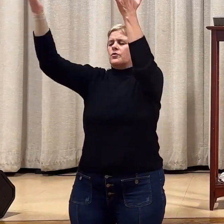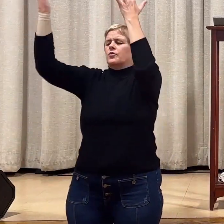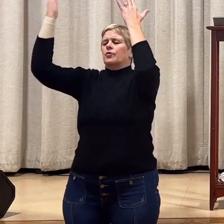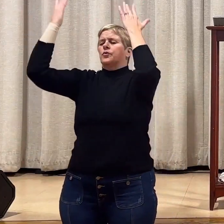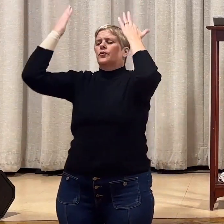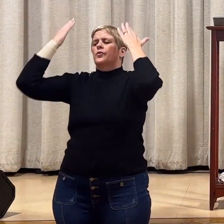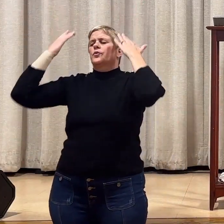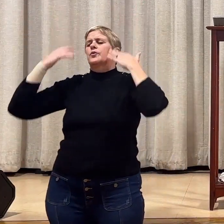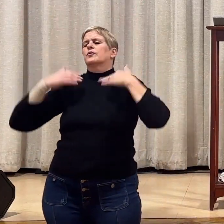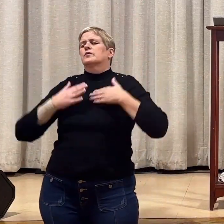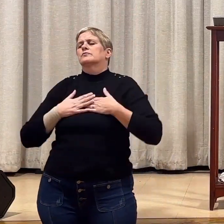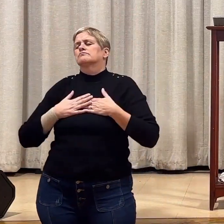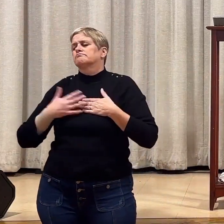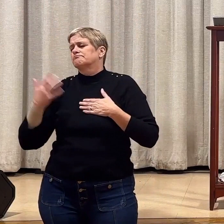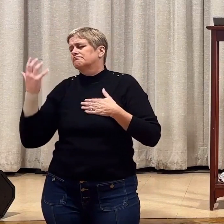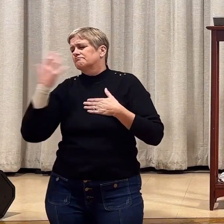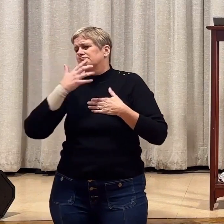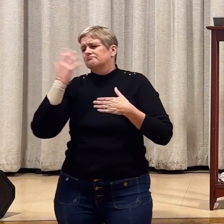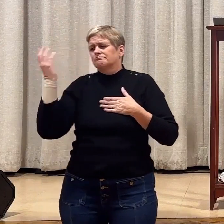River